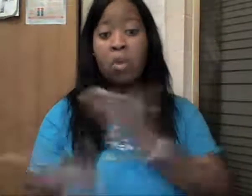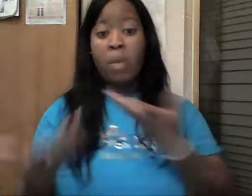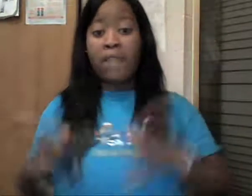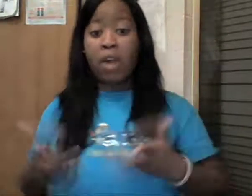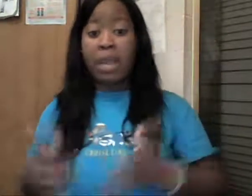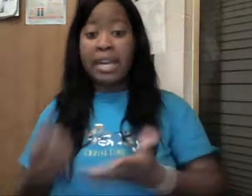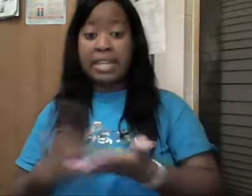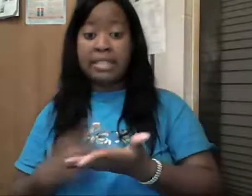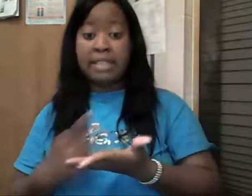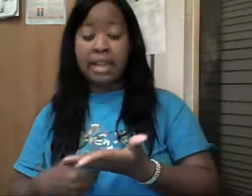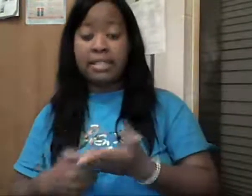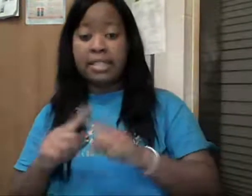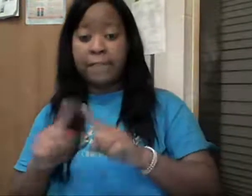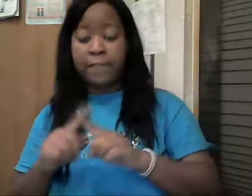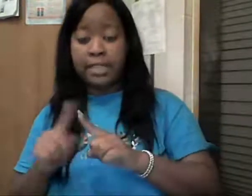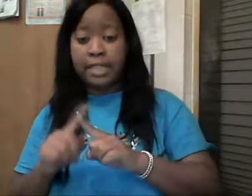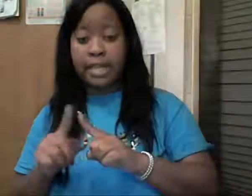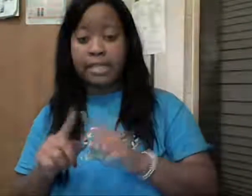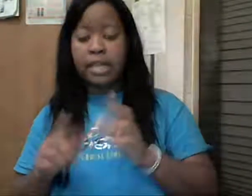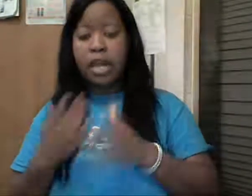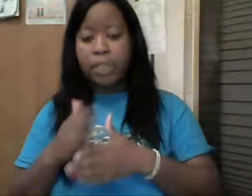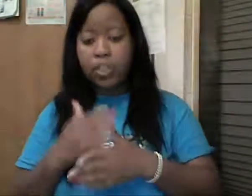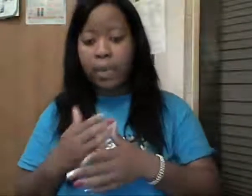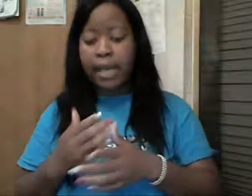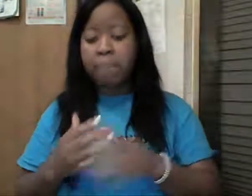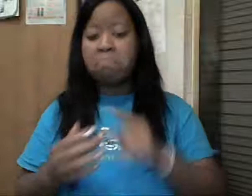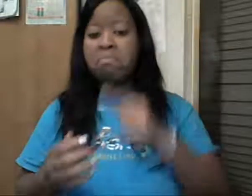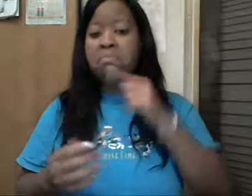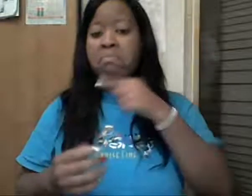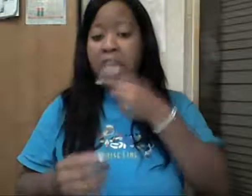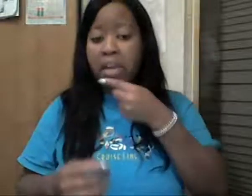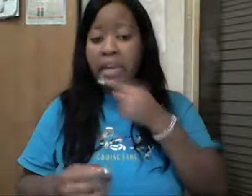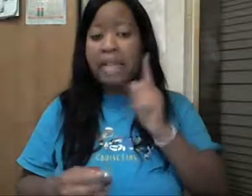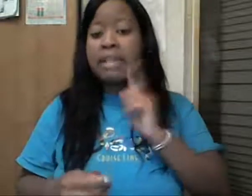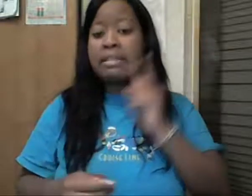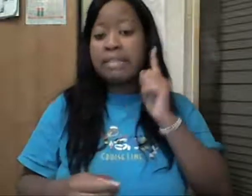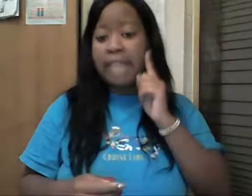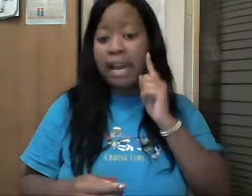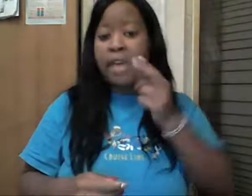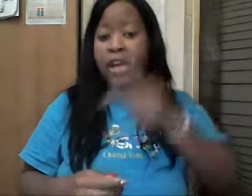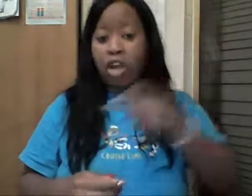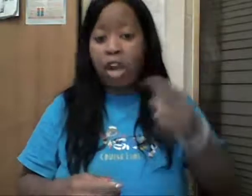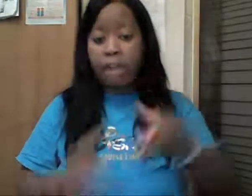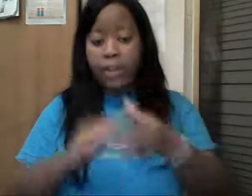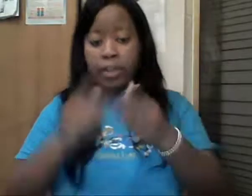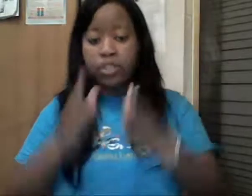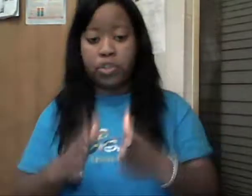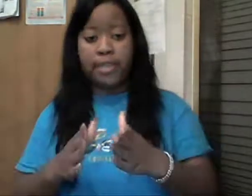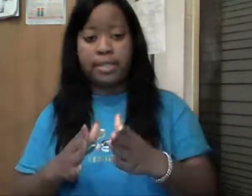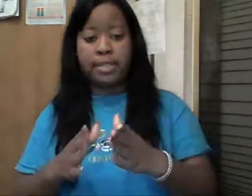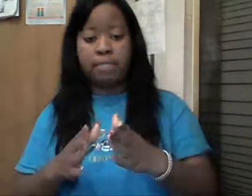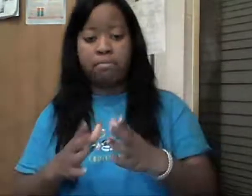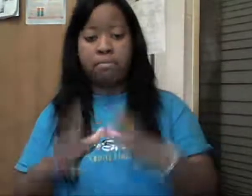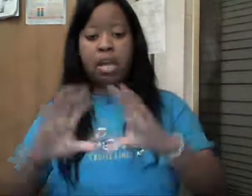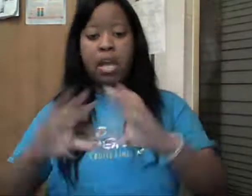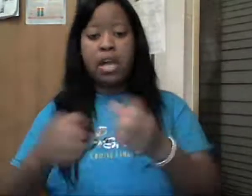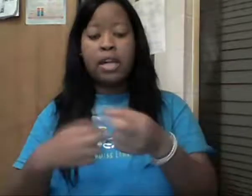We have already discussed the differences between hearing, deaf, and hard of hearing students,